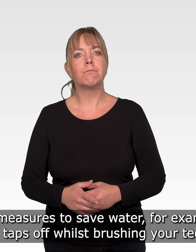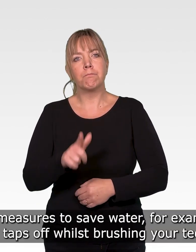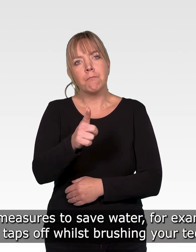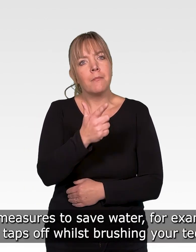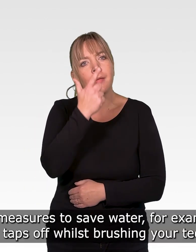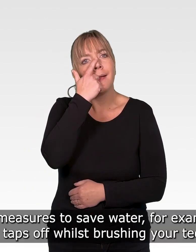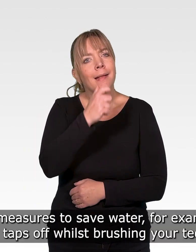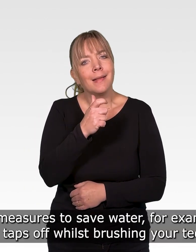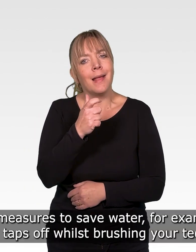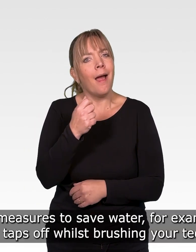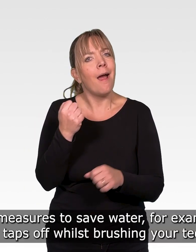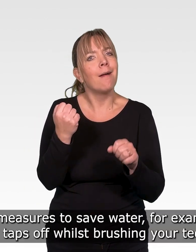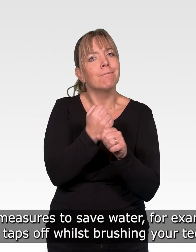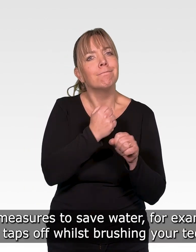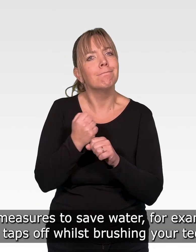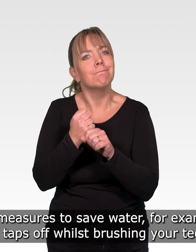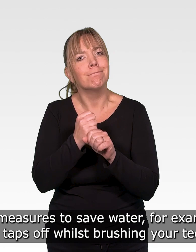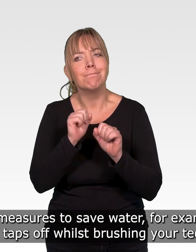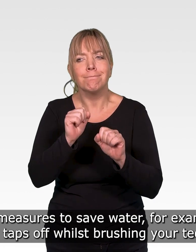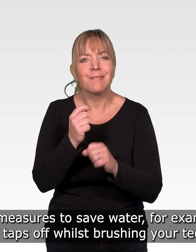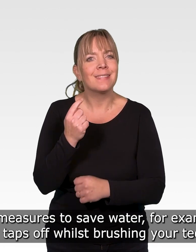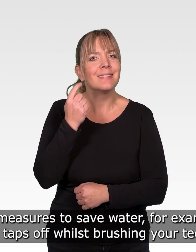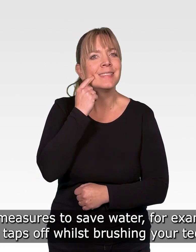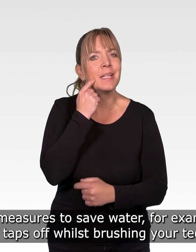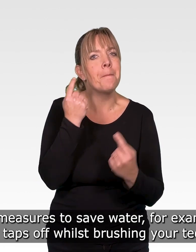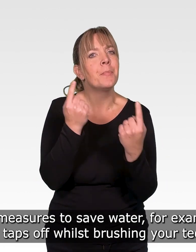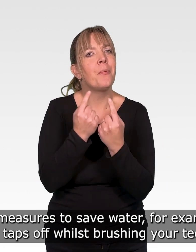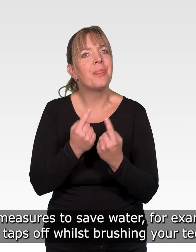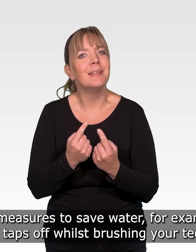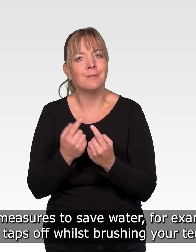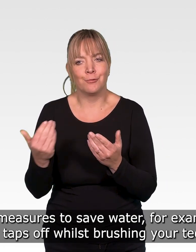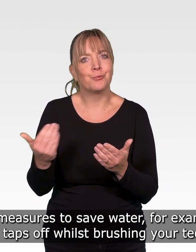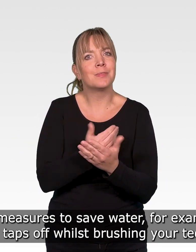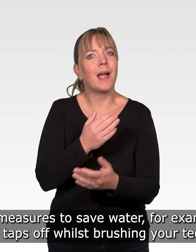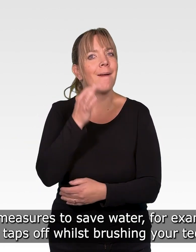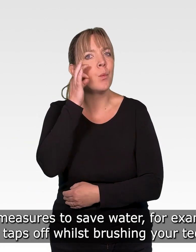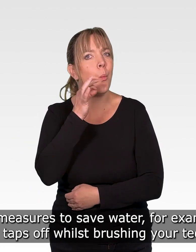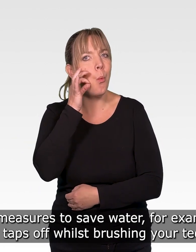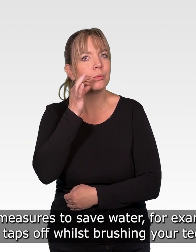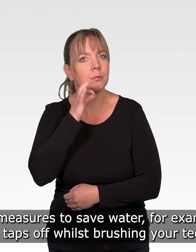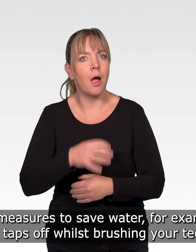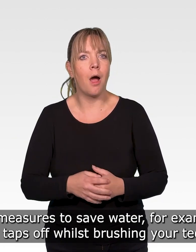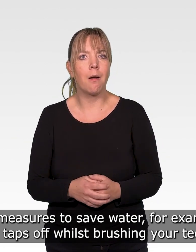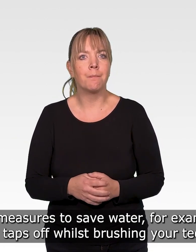Take simple measures to save water, for example, fixing leaks.